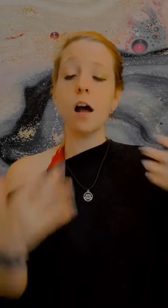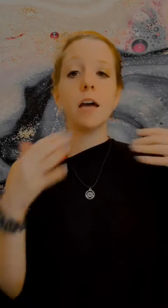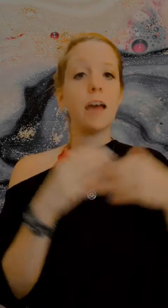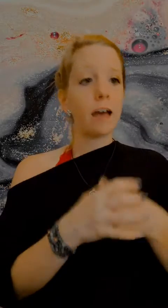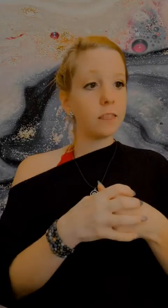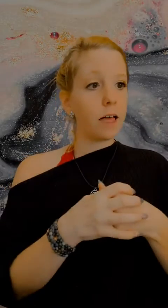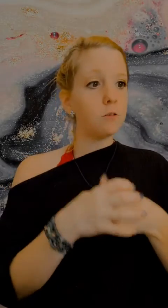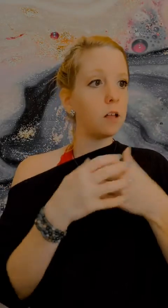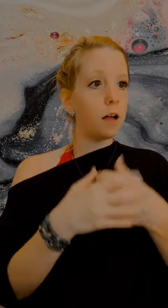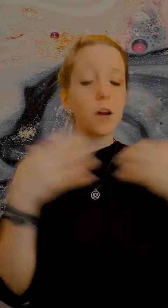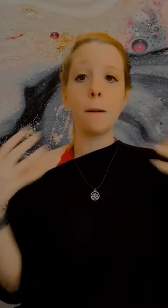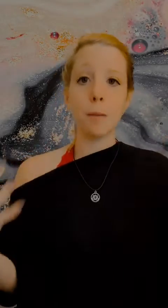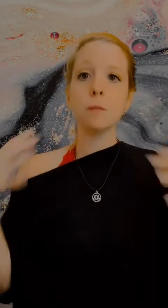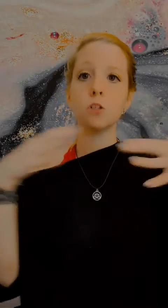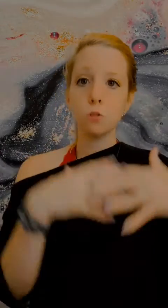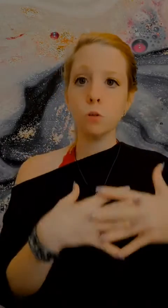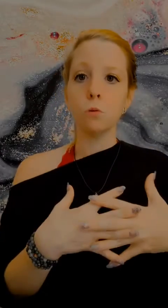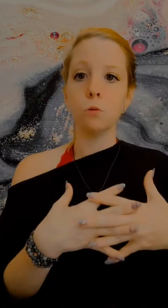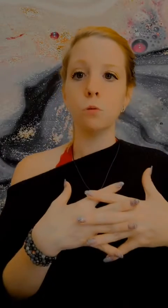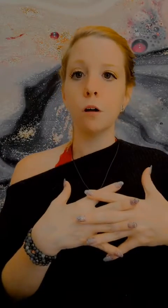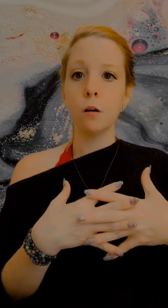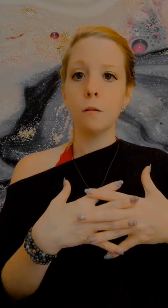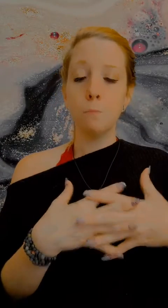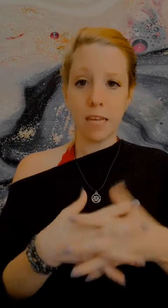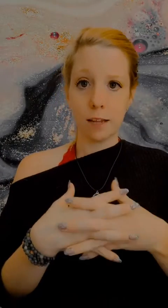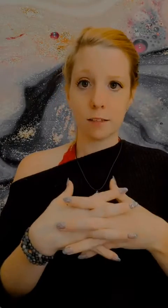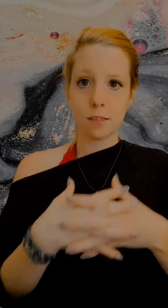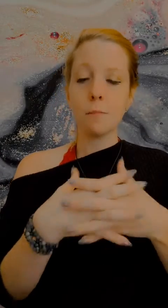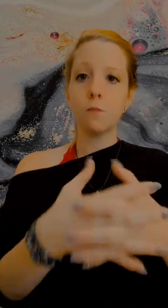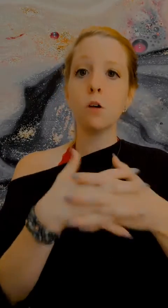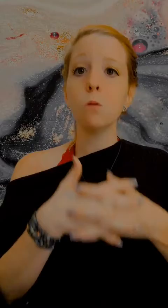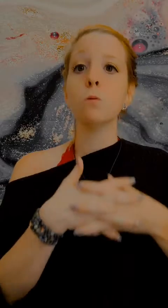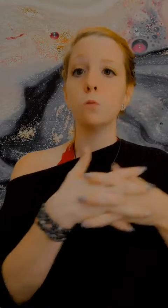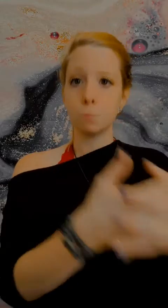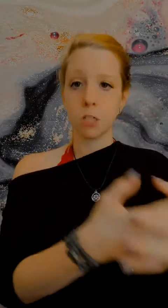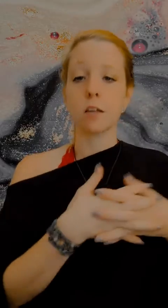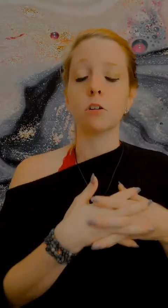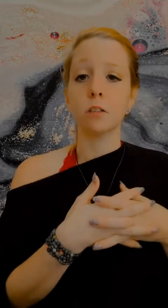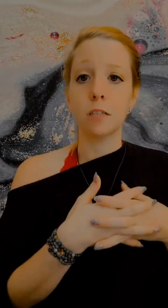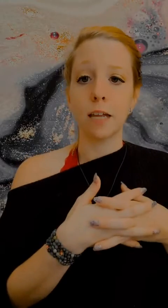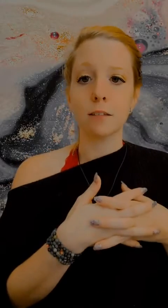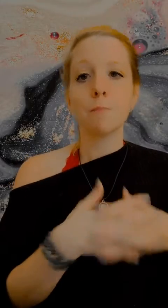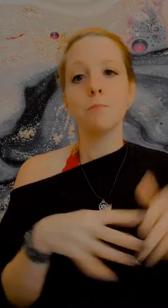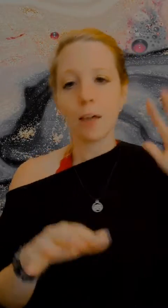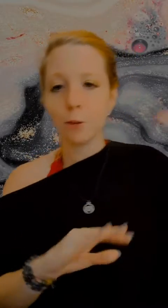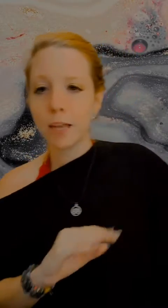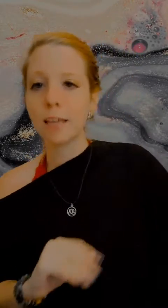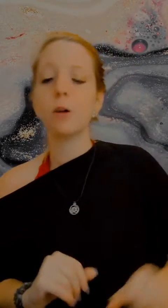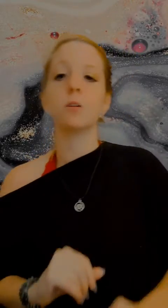a level of commitment to meet some of those particular needs. Now that we can go into